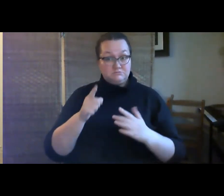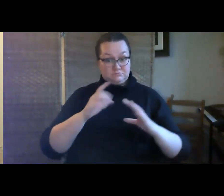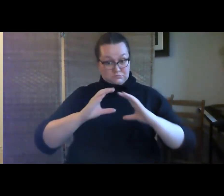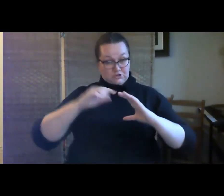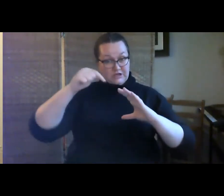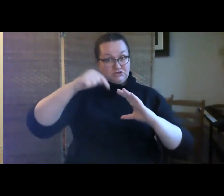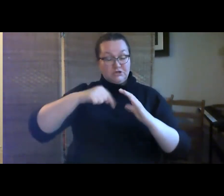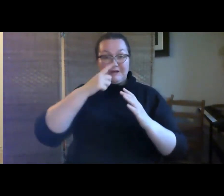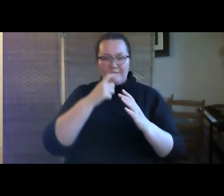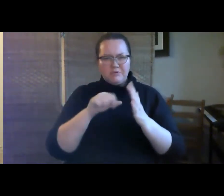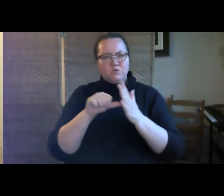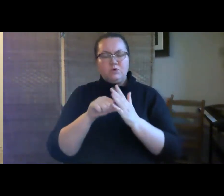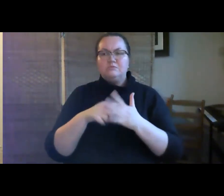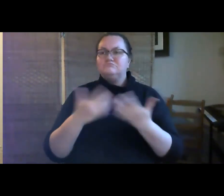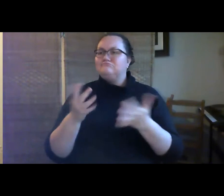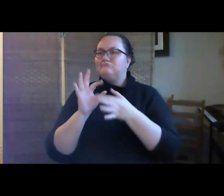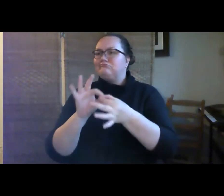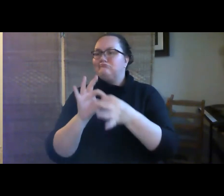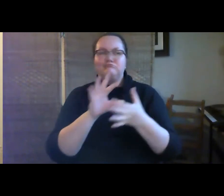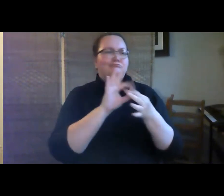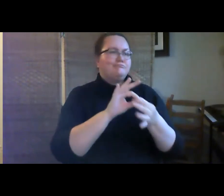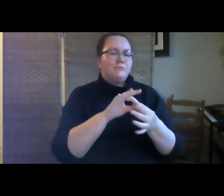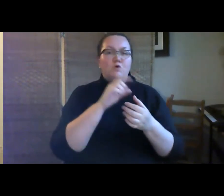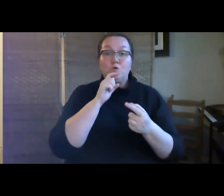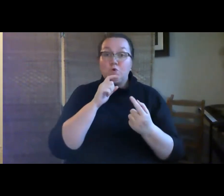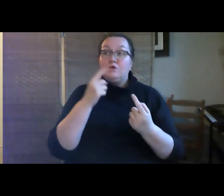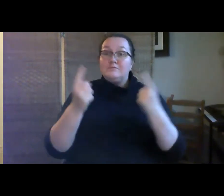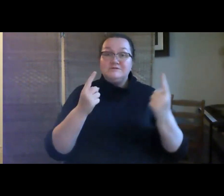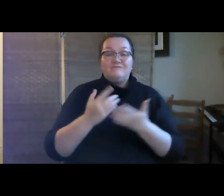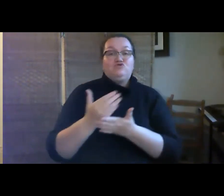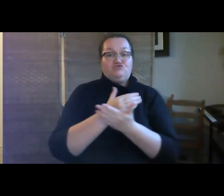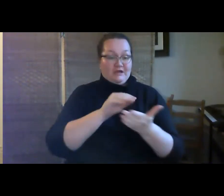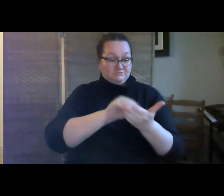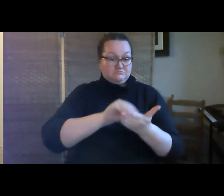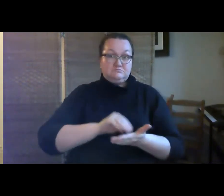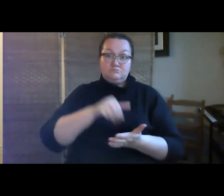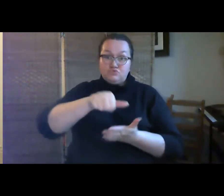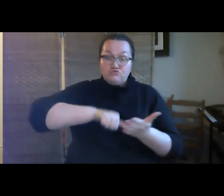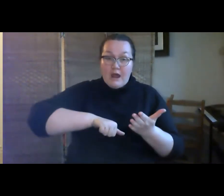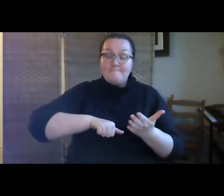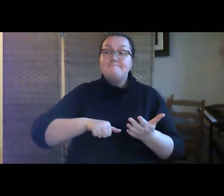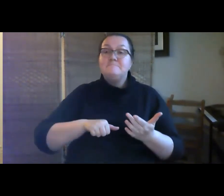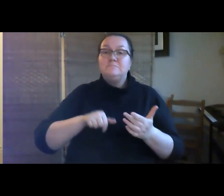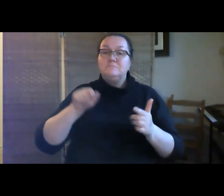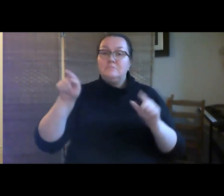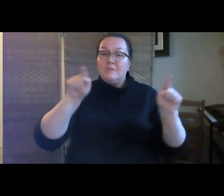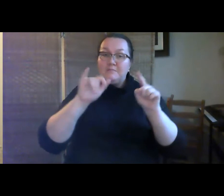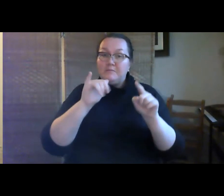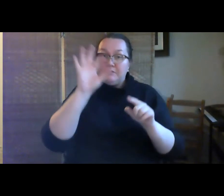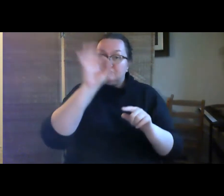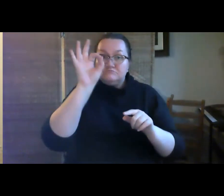non-disabled curators or programmers to understand that different ways of communicating may be necessary than they have been accustomed